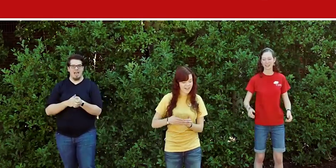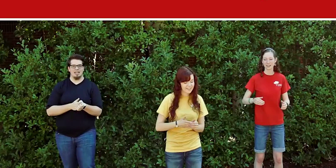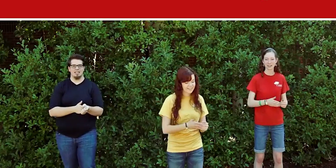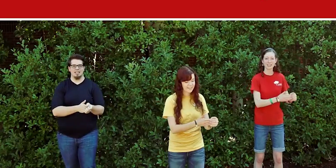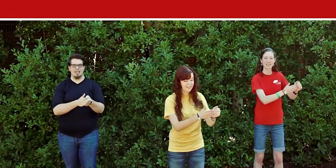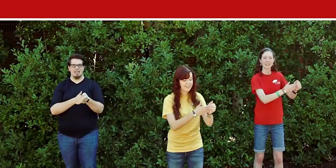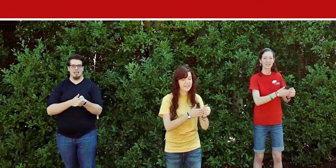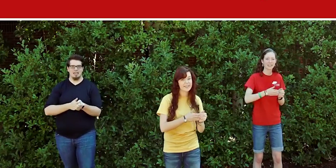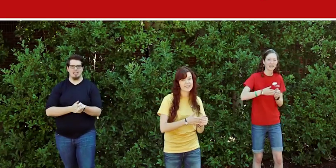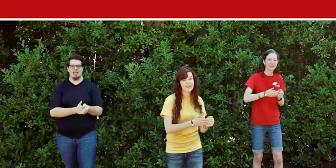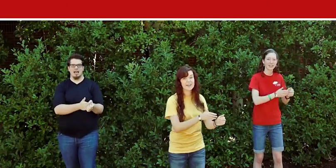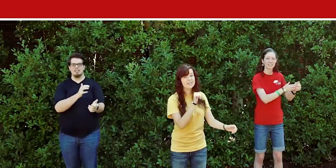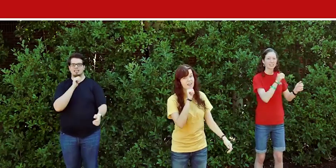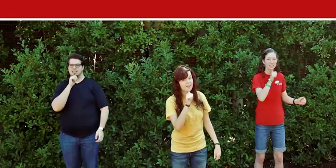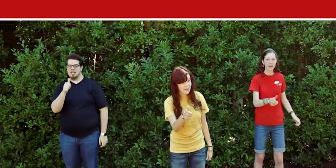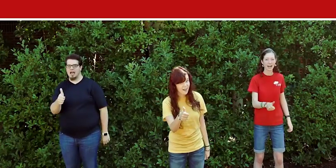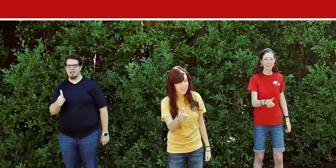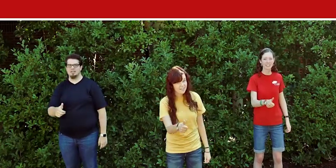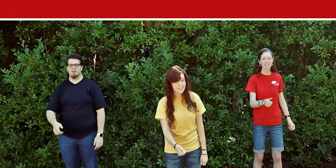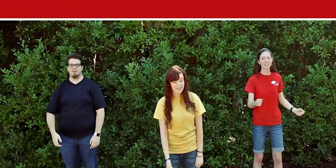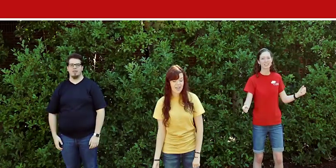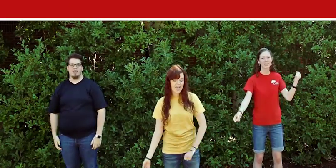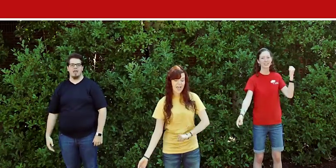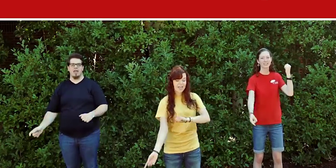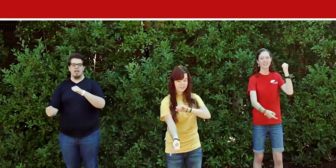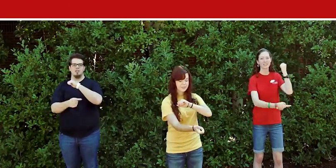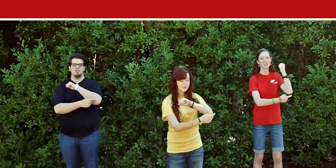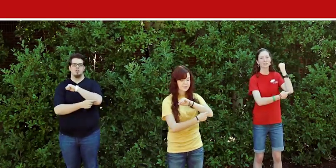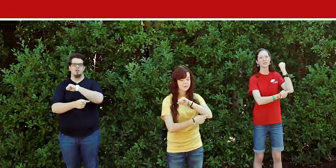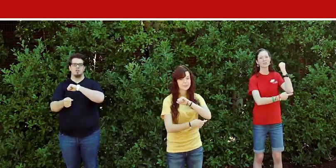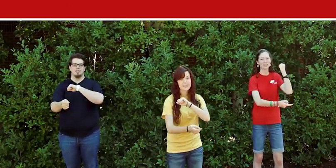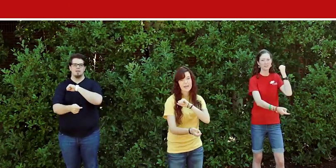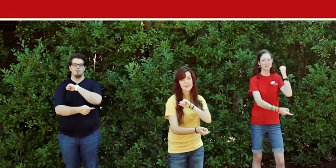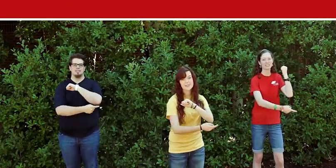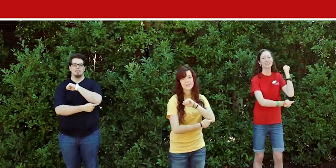And lead us not into